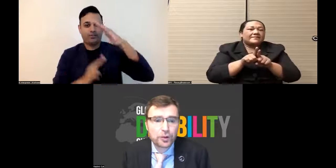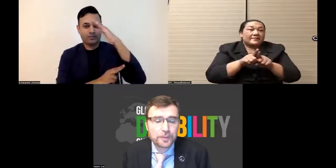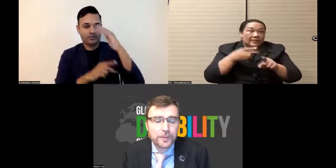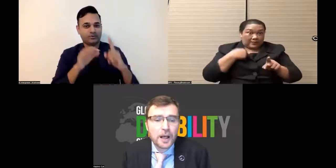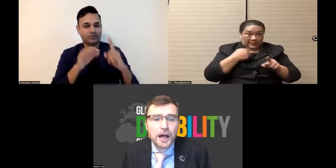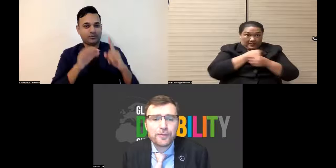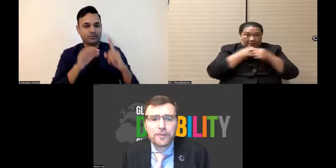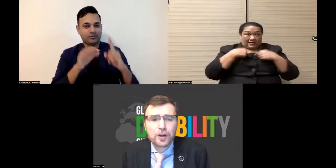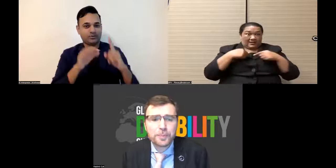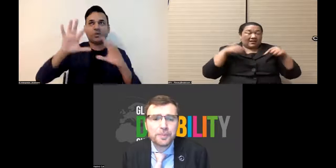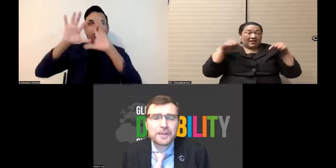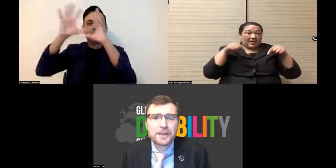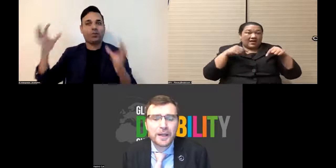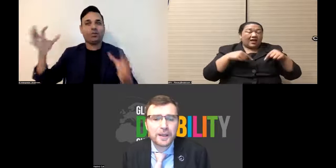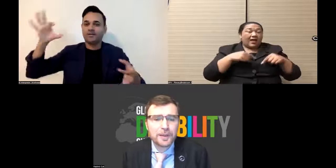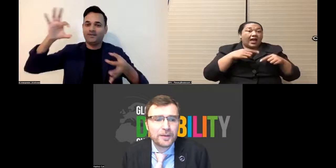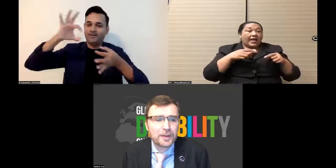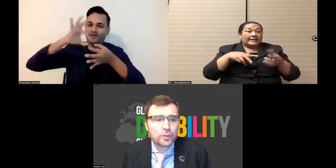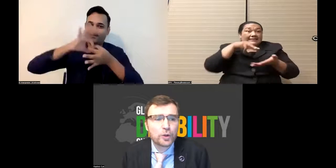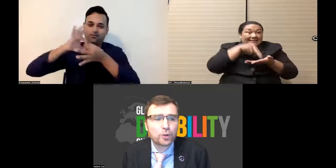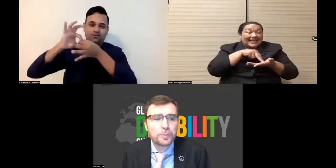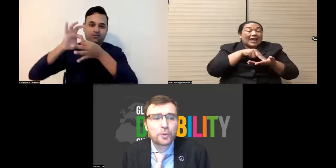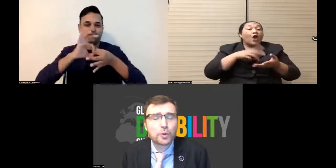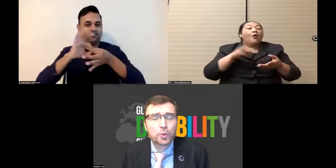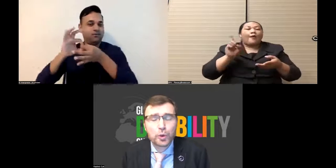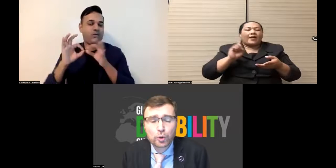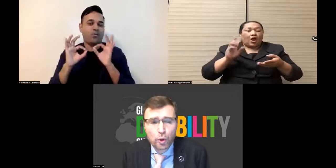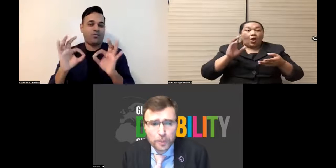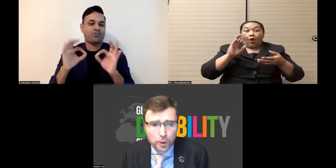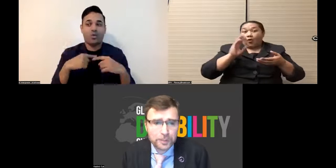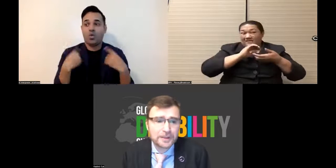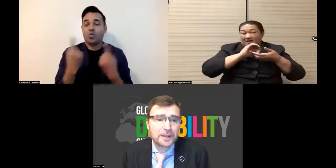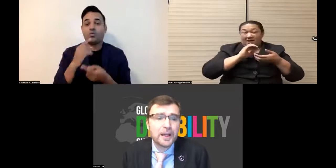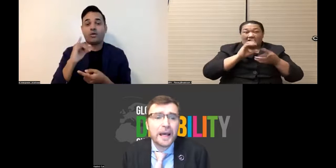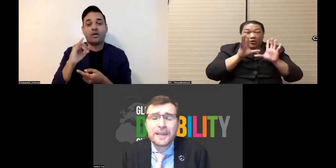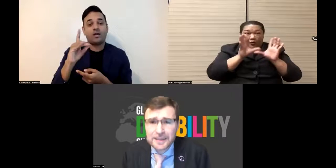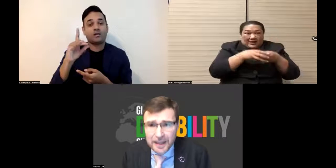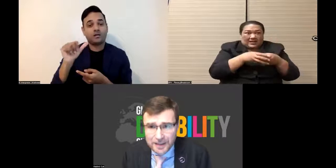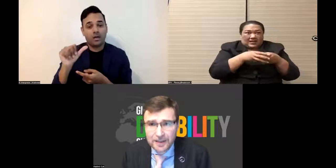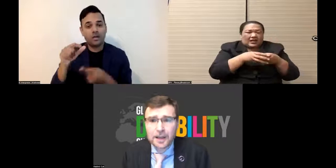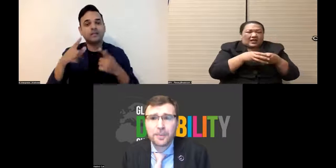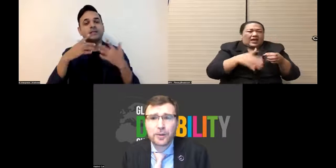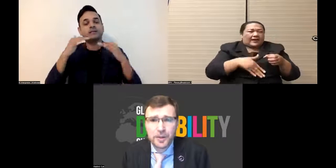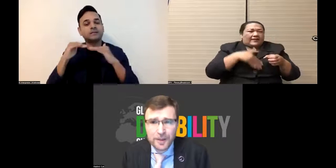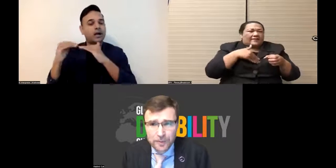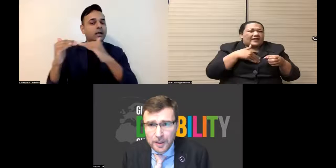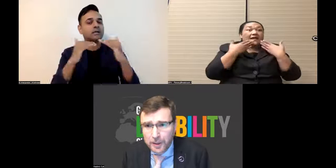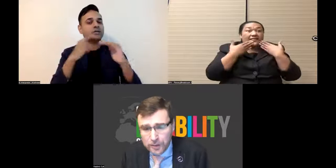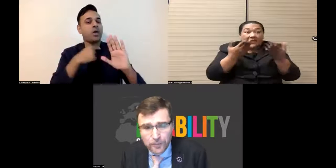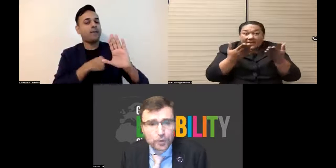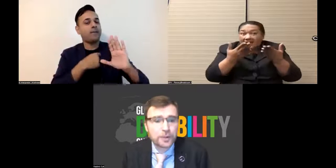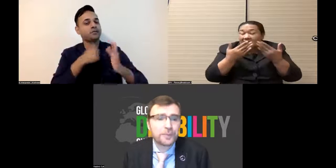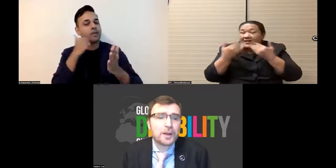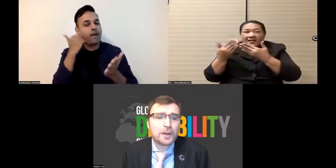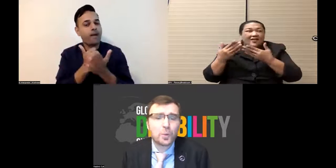the future. I feel very optimistic, and I believe that we should all be optimistic and excited